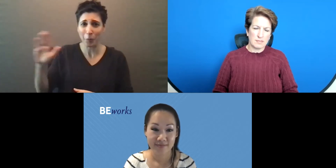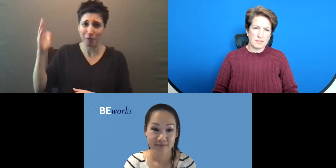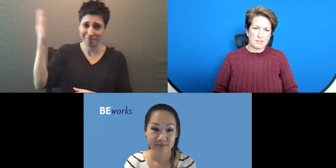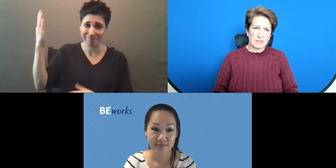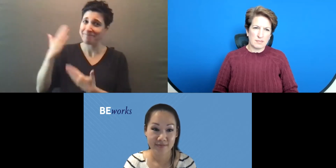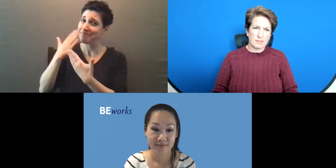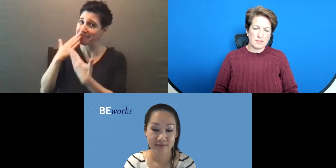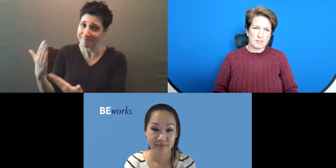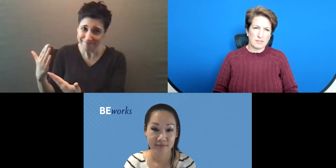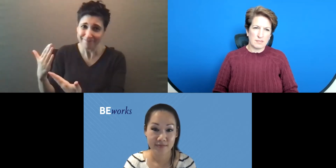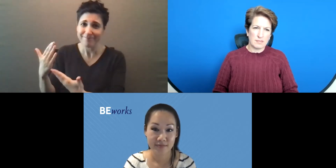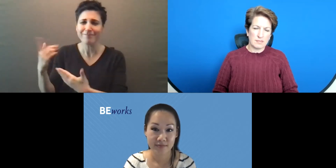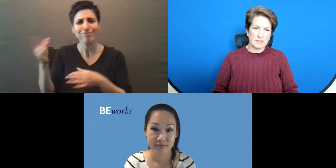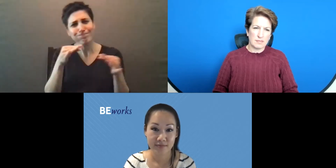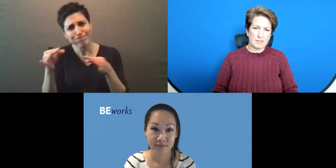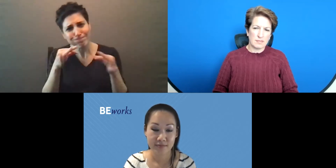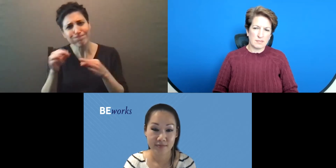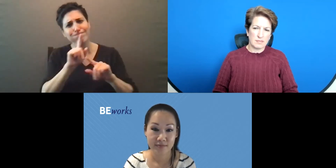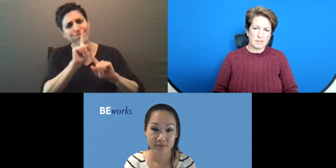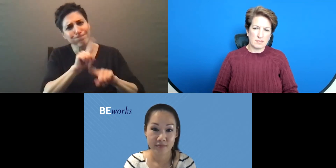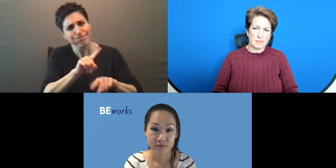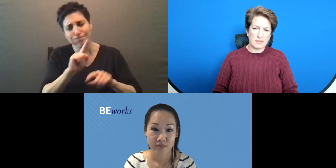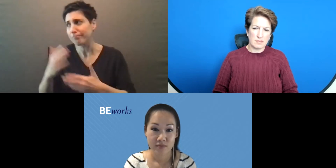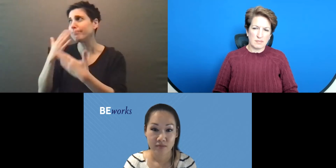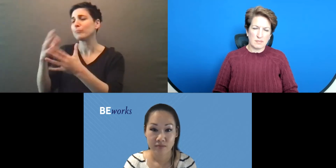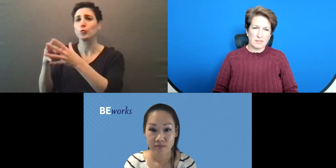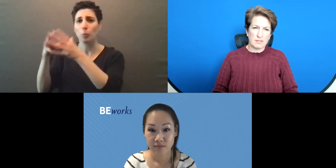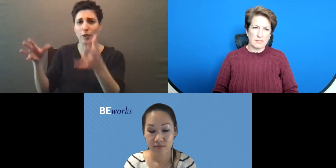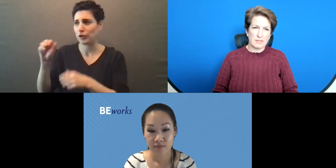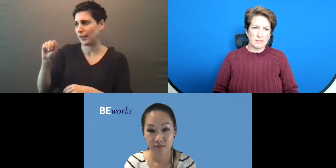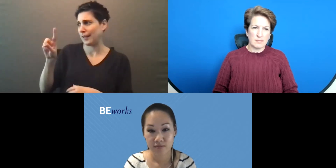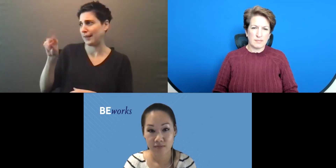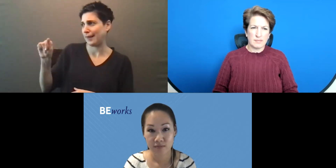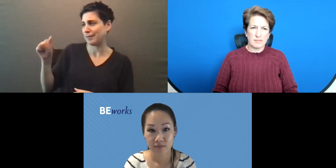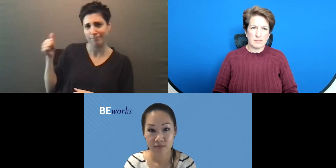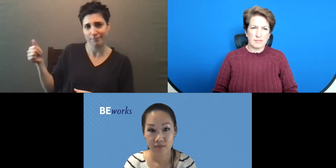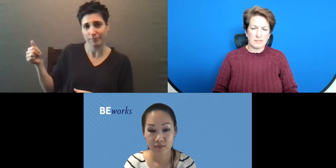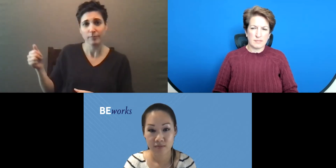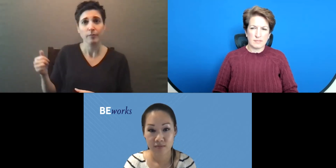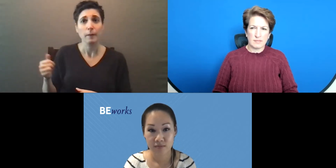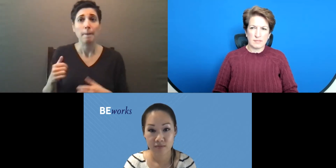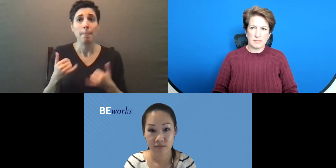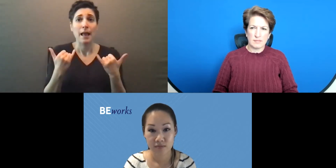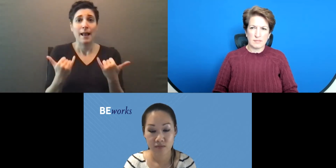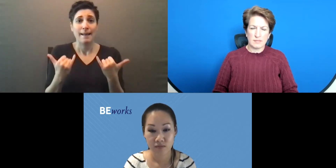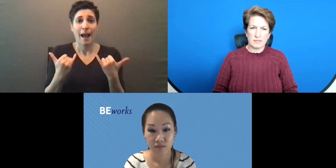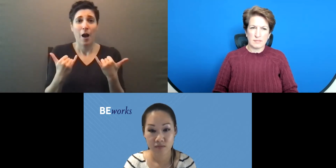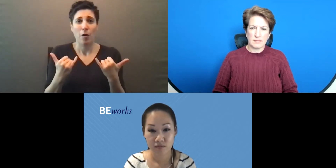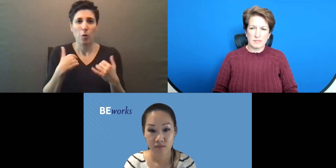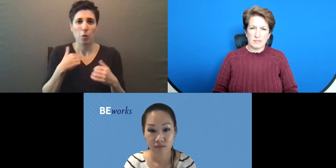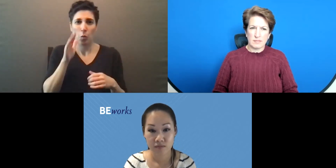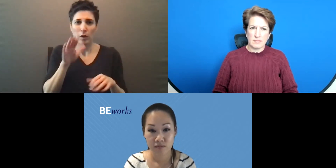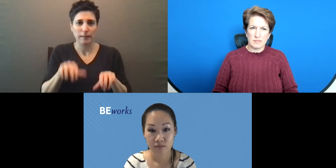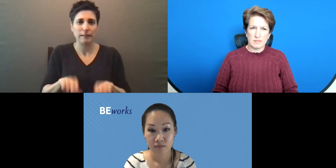the answers that you provided to the questions. Thank you so much for that. We're just going to run a really quick